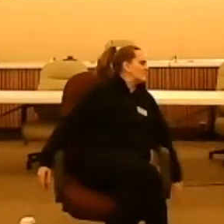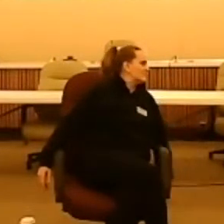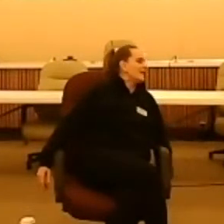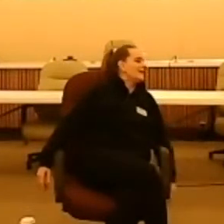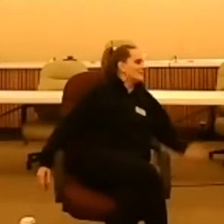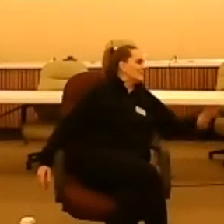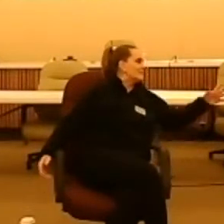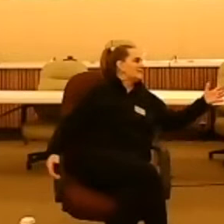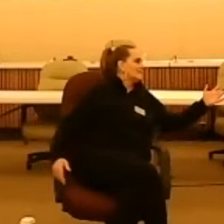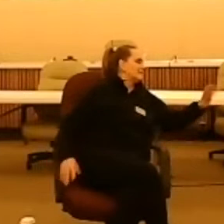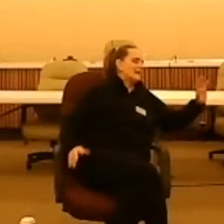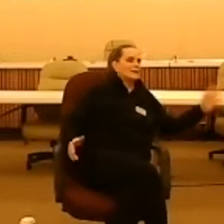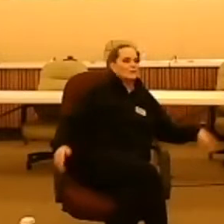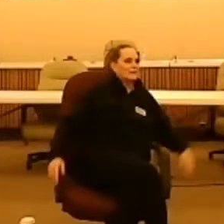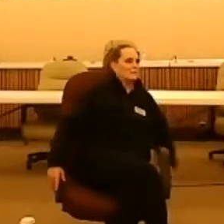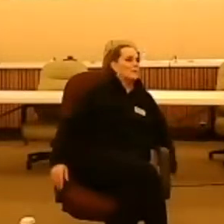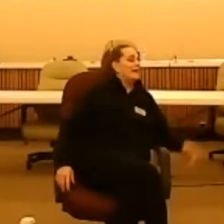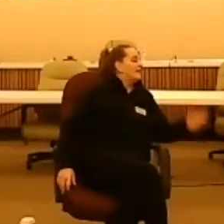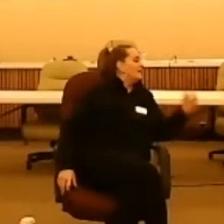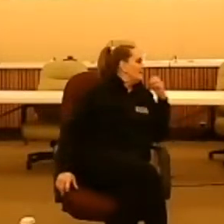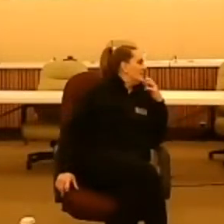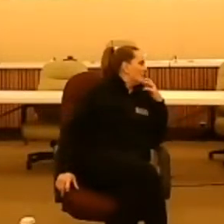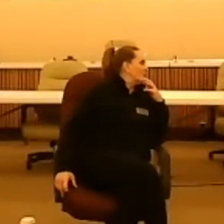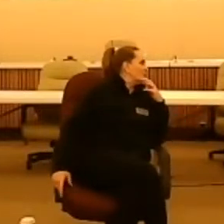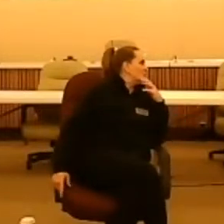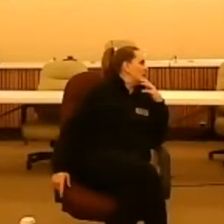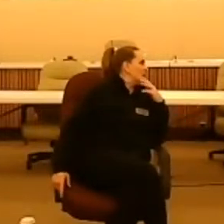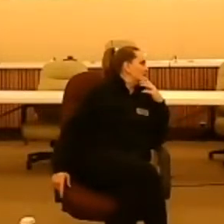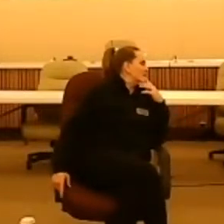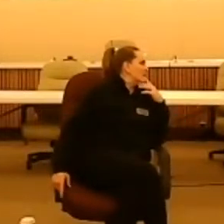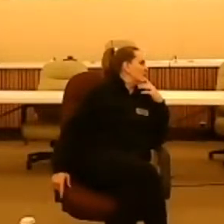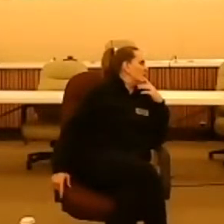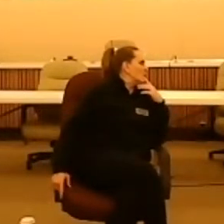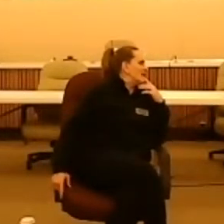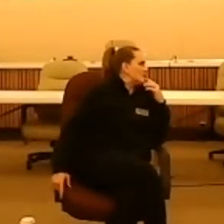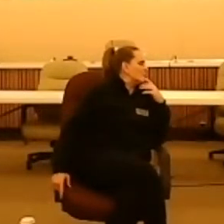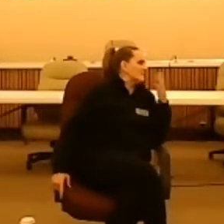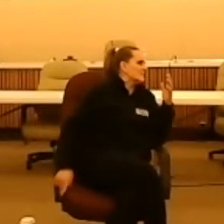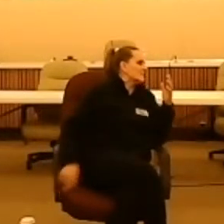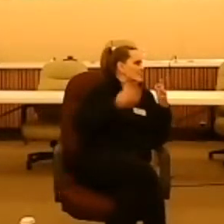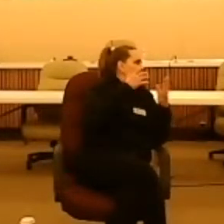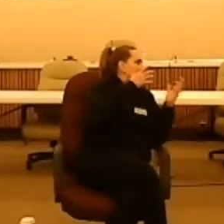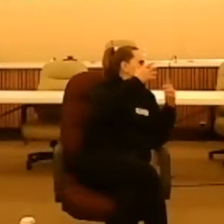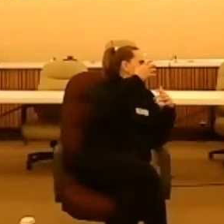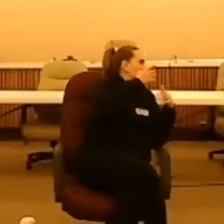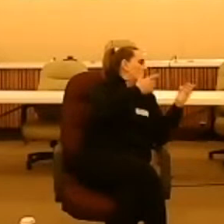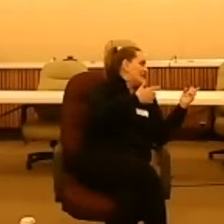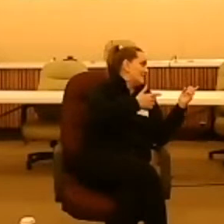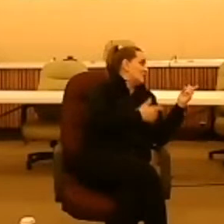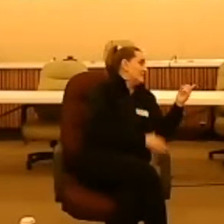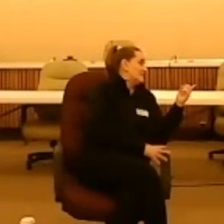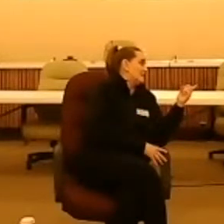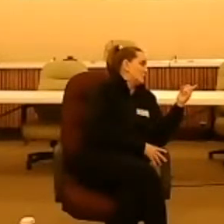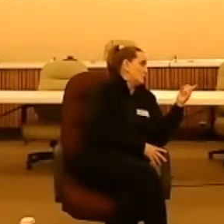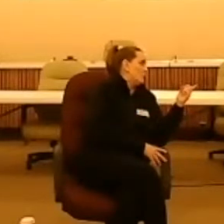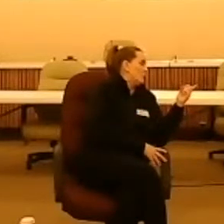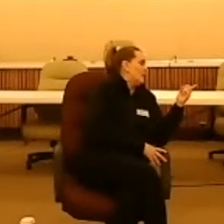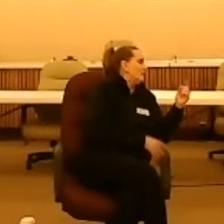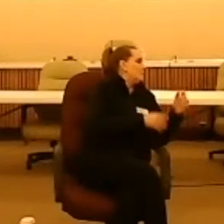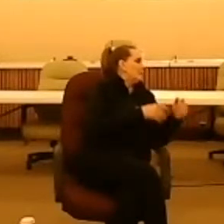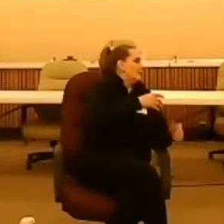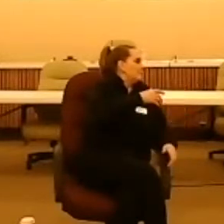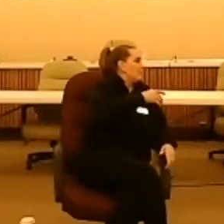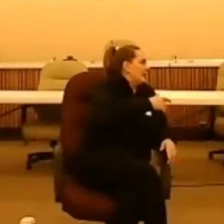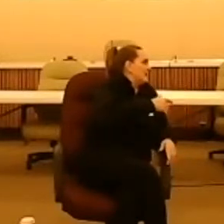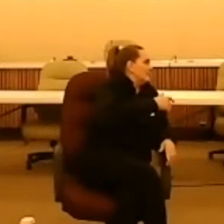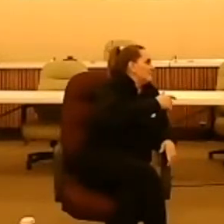okay. Yeah, 'cause it's What about this? or it could have been, that's actually the sign of Trump.